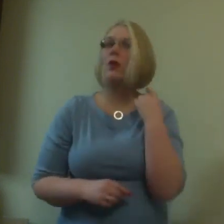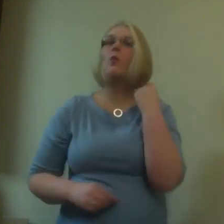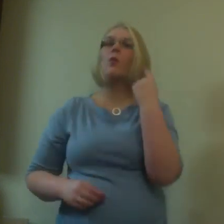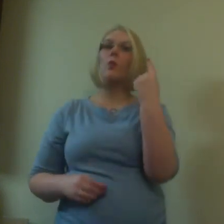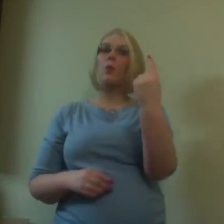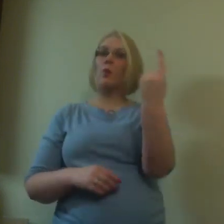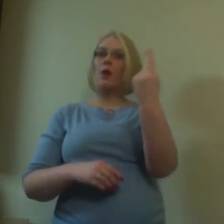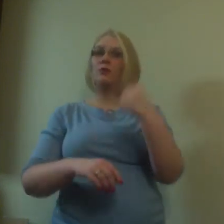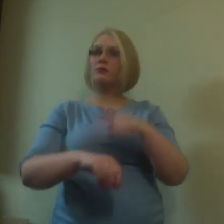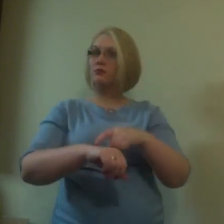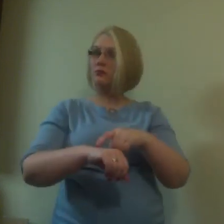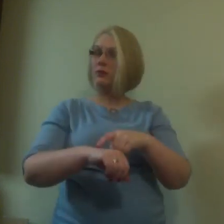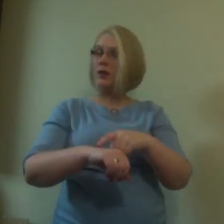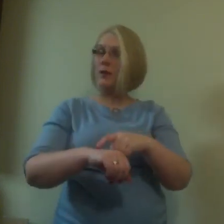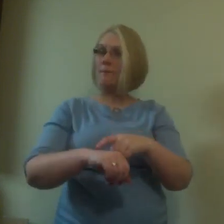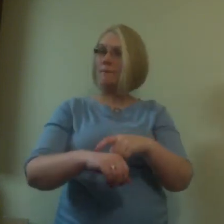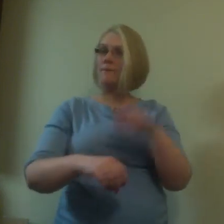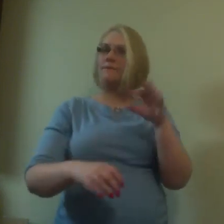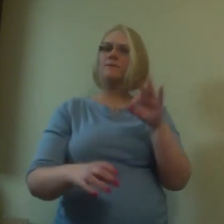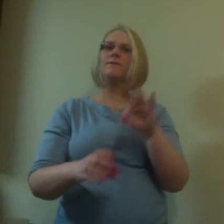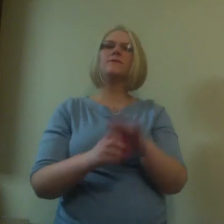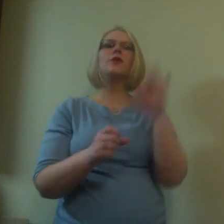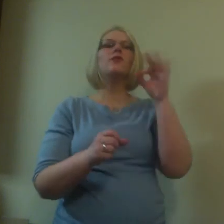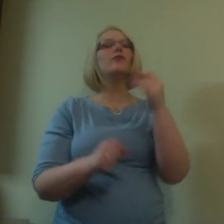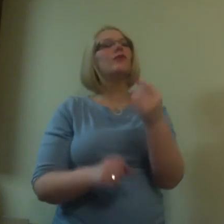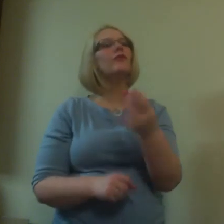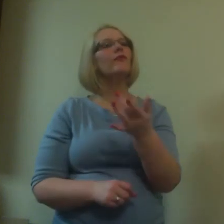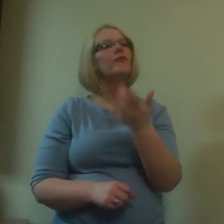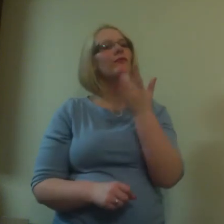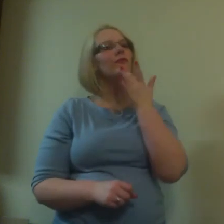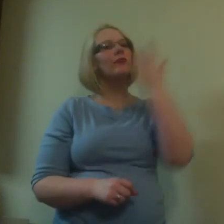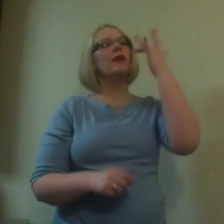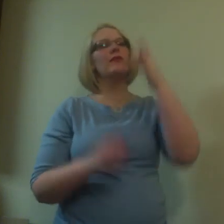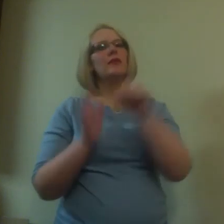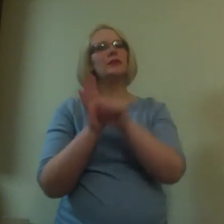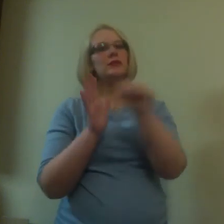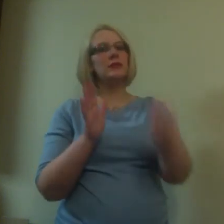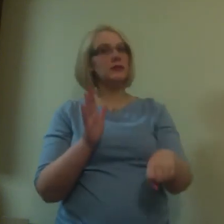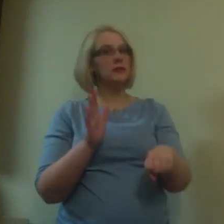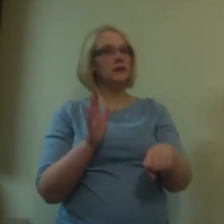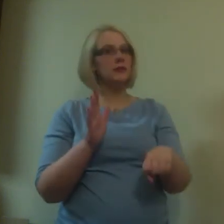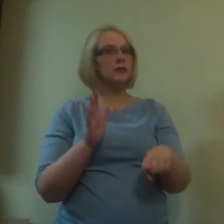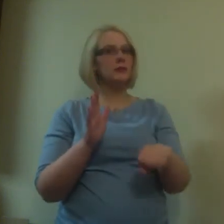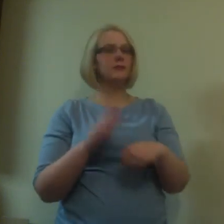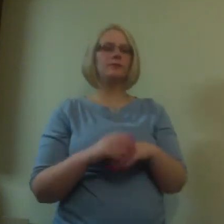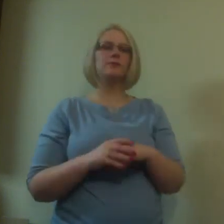Let's vote for our favorite season. I haven't said anything yet. Okay, wait a